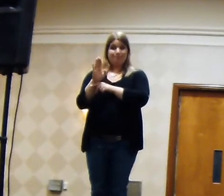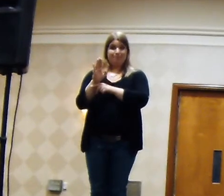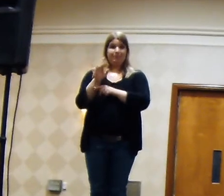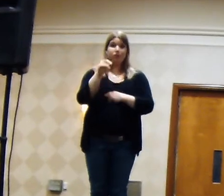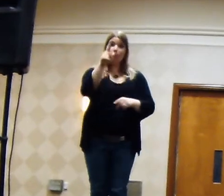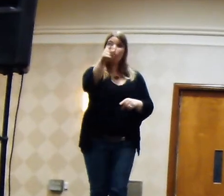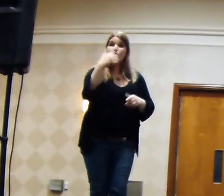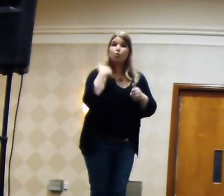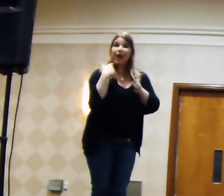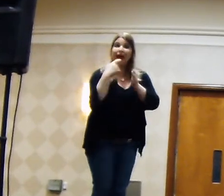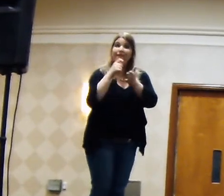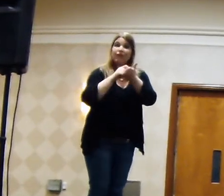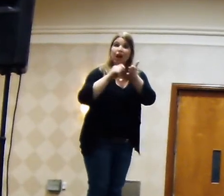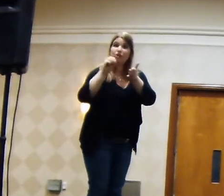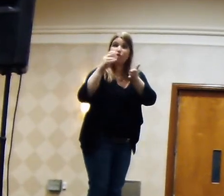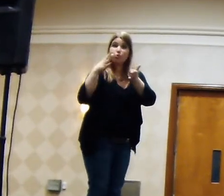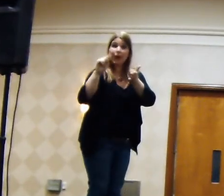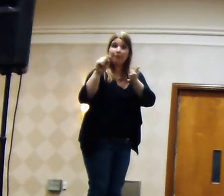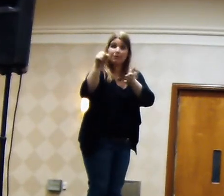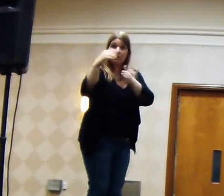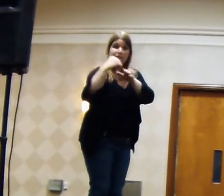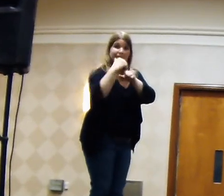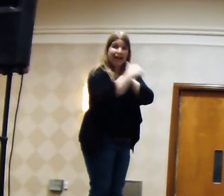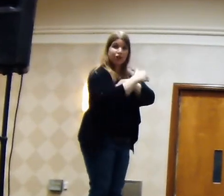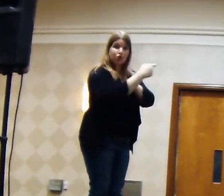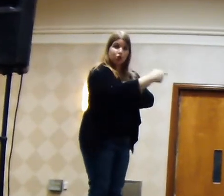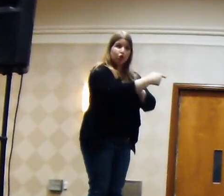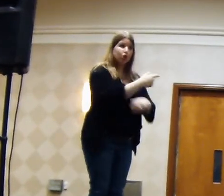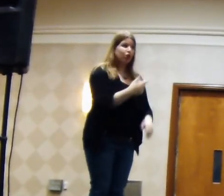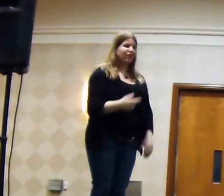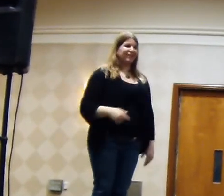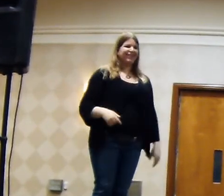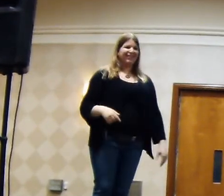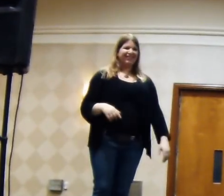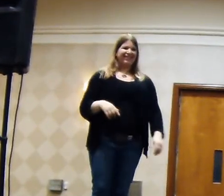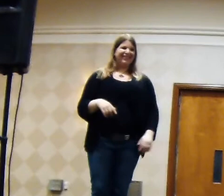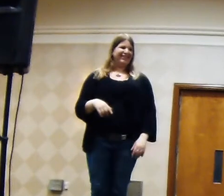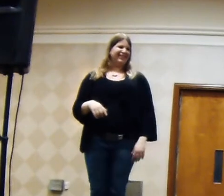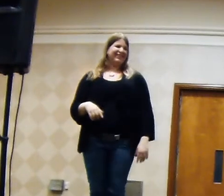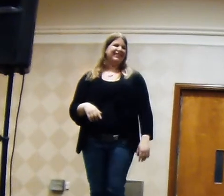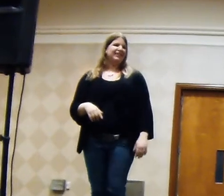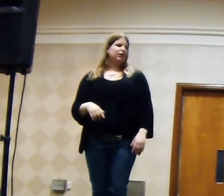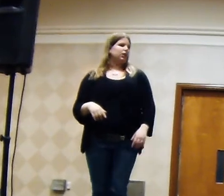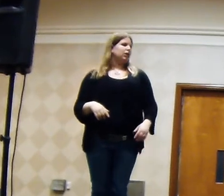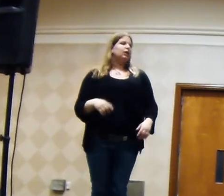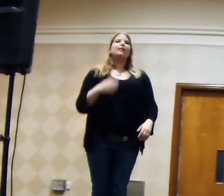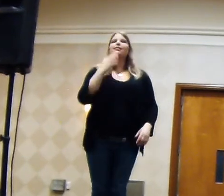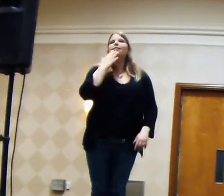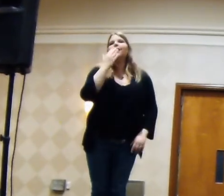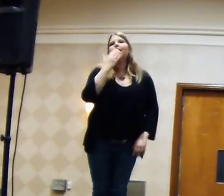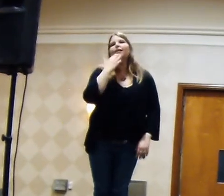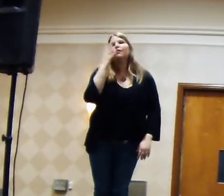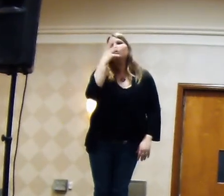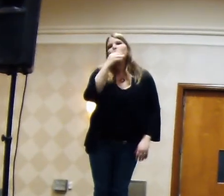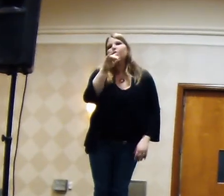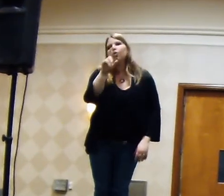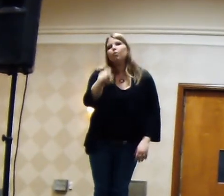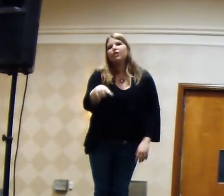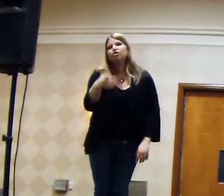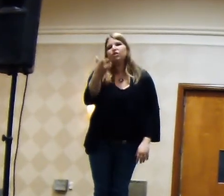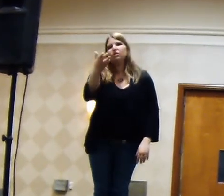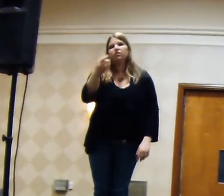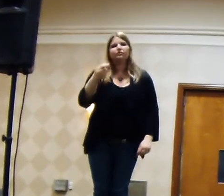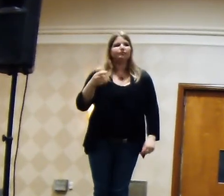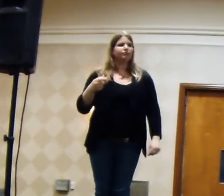it her way. I do. Yeah. I would bet that. I'm working on something. But thank you for your beautiful question. Thank you so much.